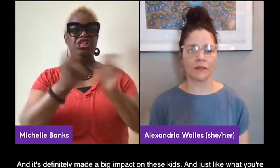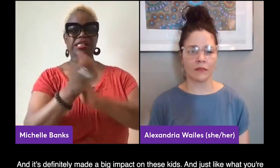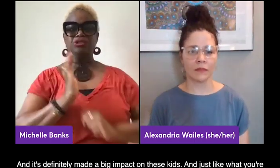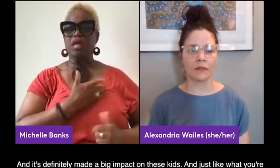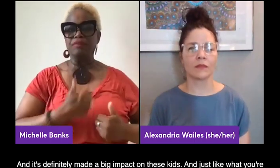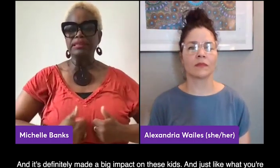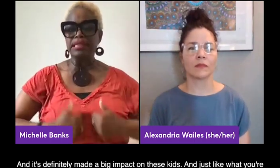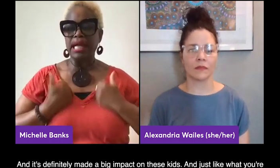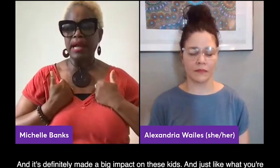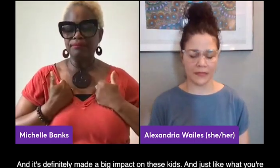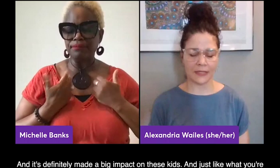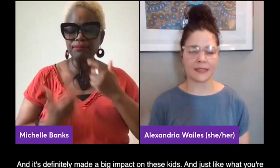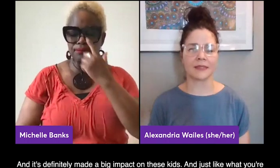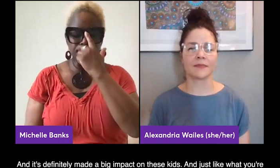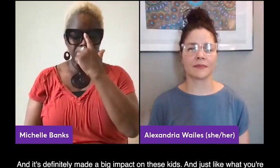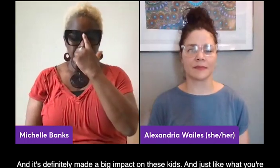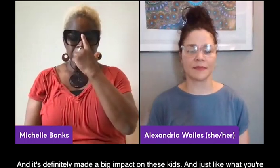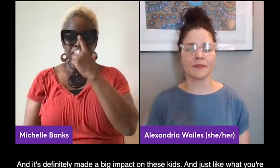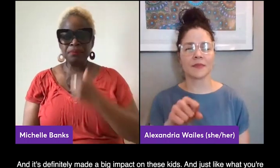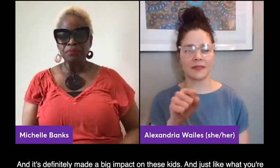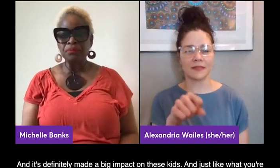changes their lives.